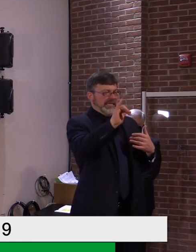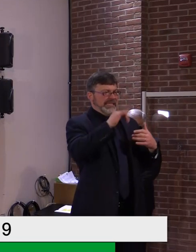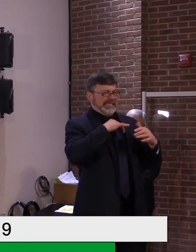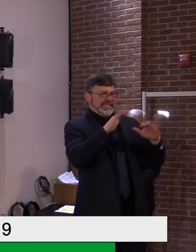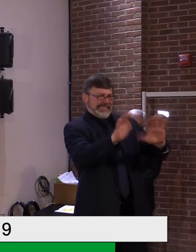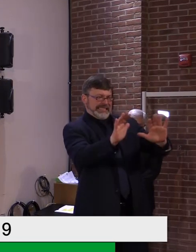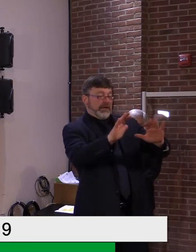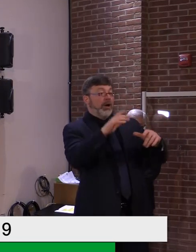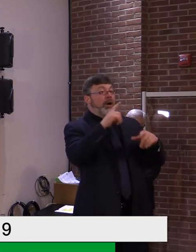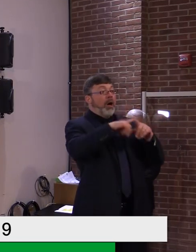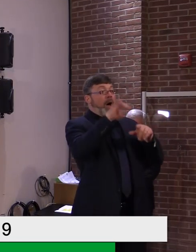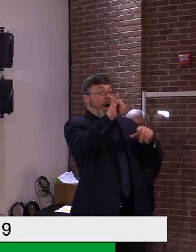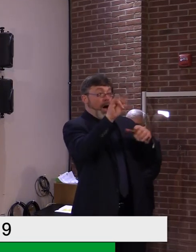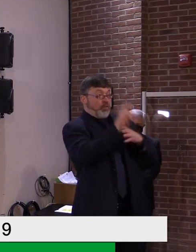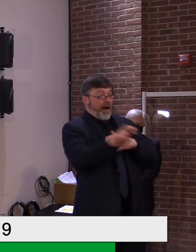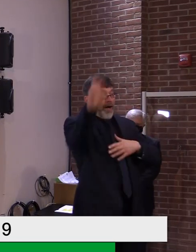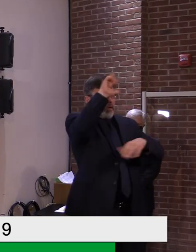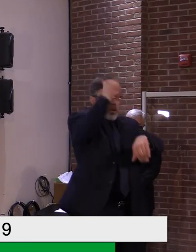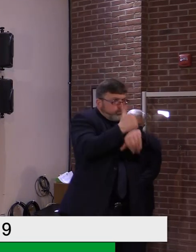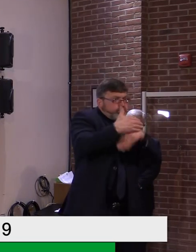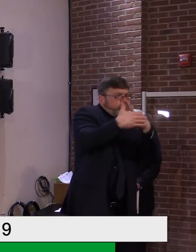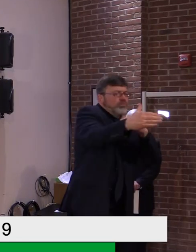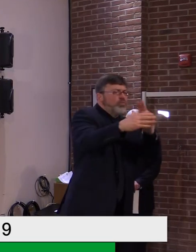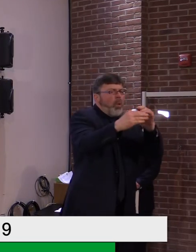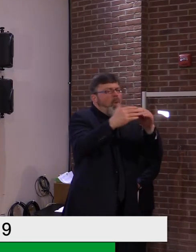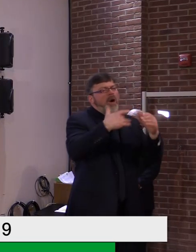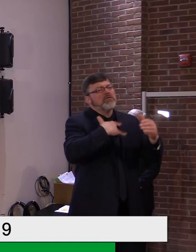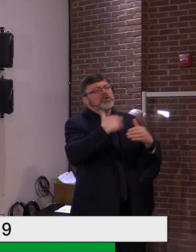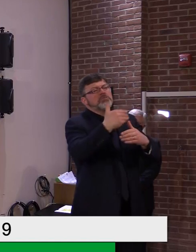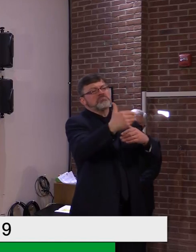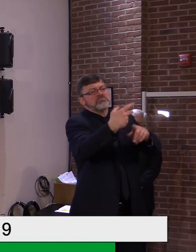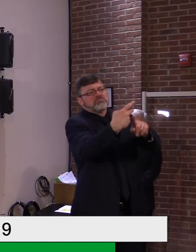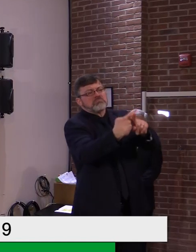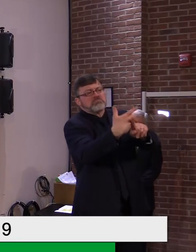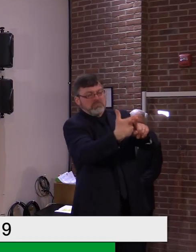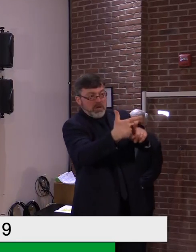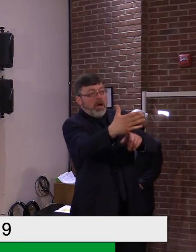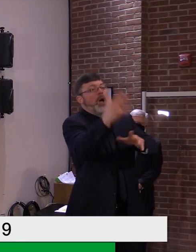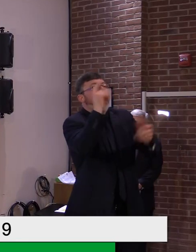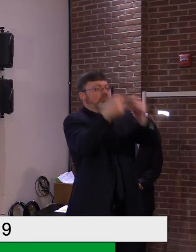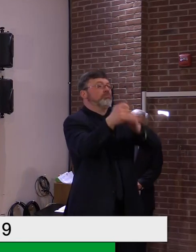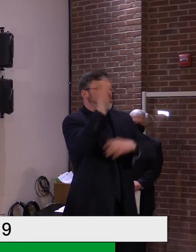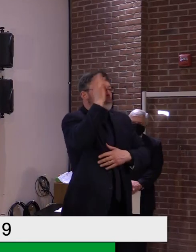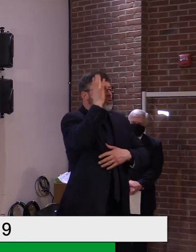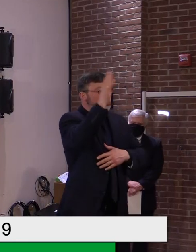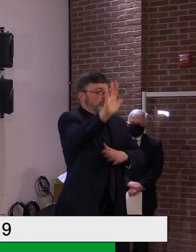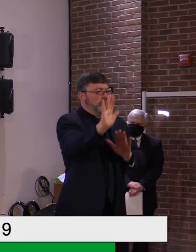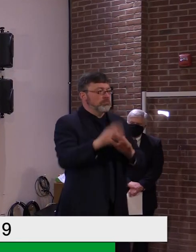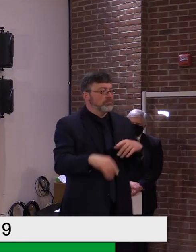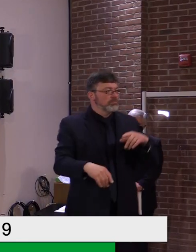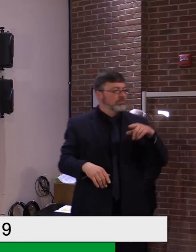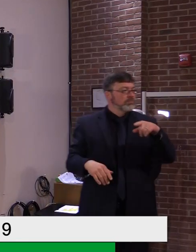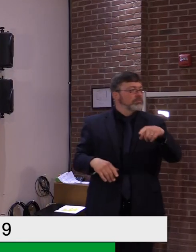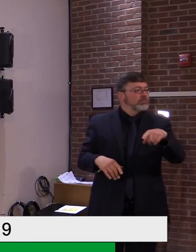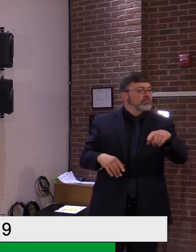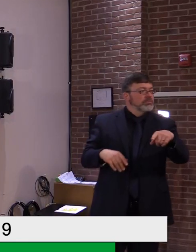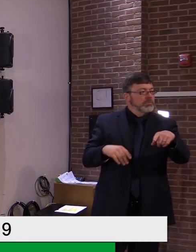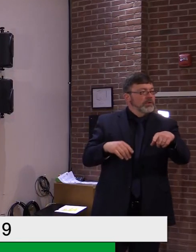So if you're not yet vaccinated, you're still awaiting your turn, you would be